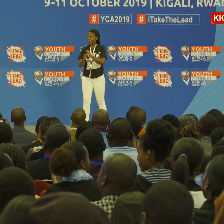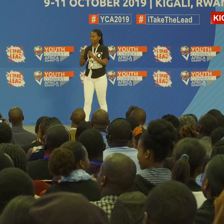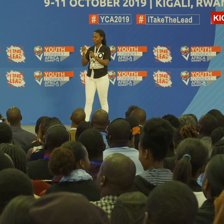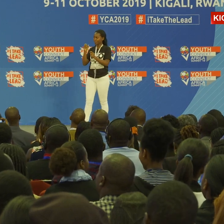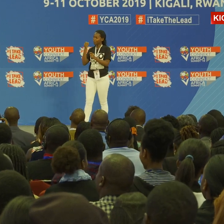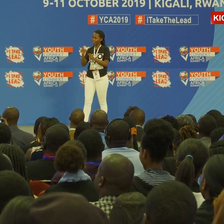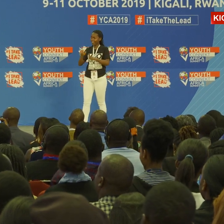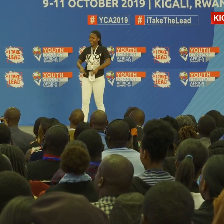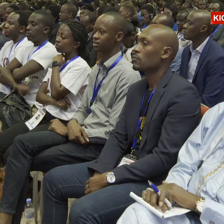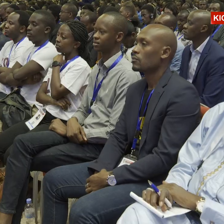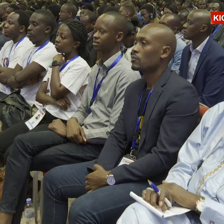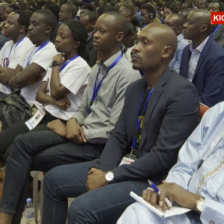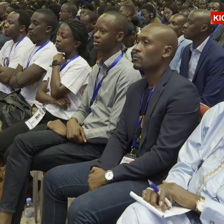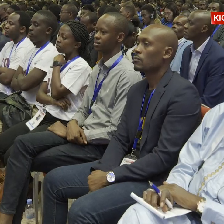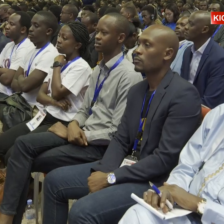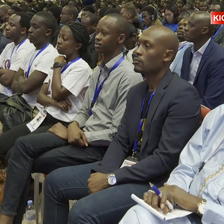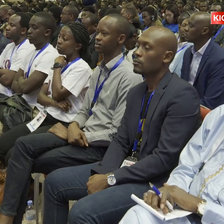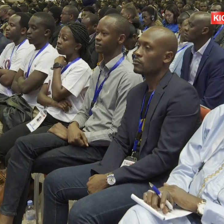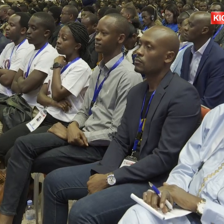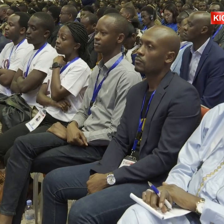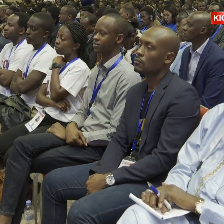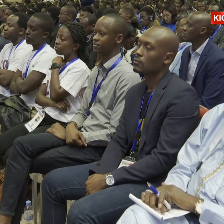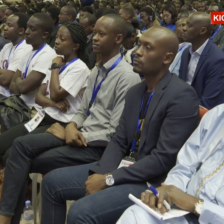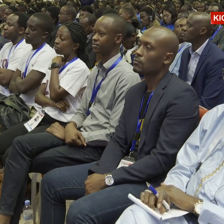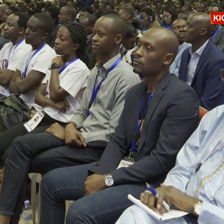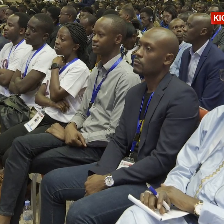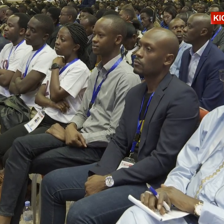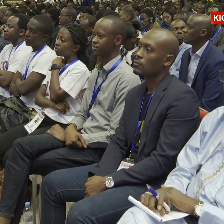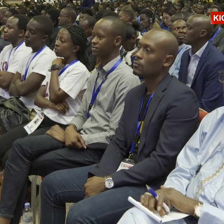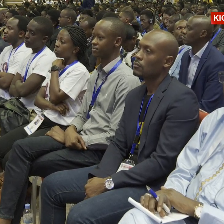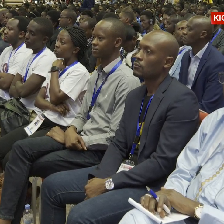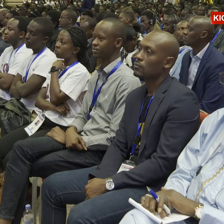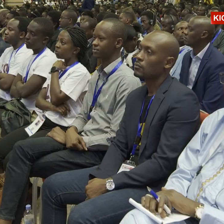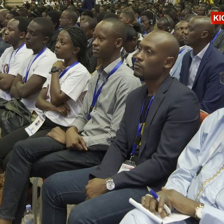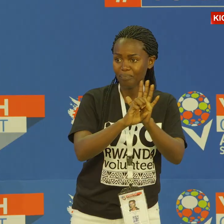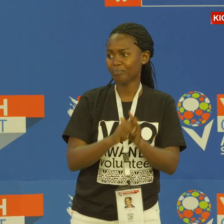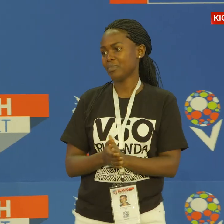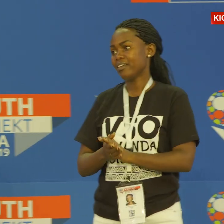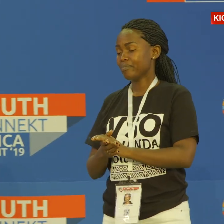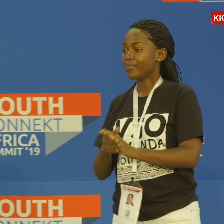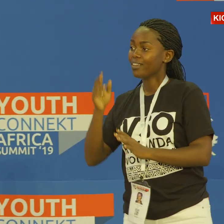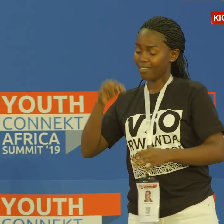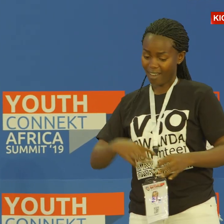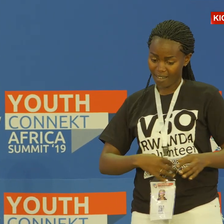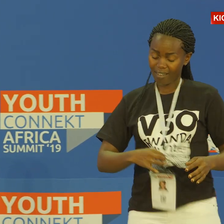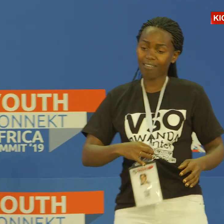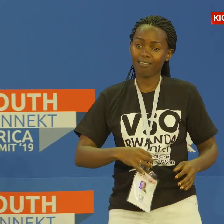Let me talk about why I applied for volunteering in VSO. I wanted to bring a change in the deaf